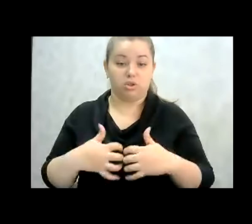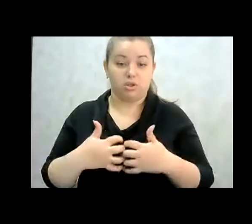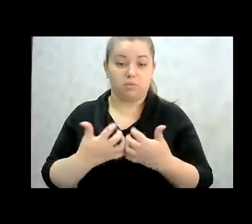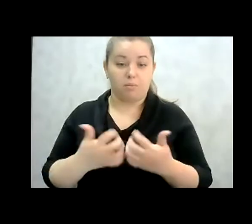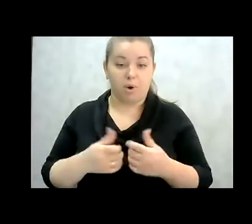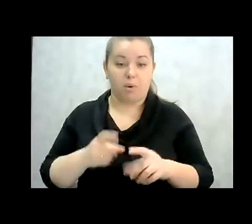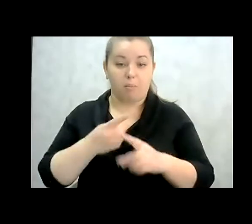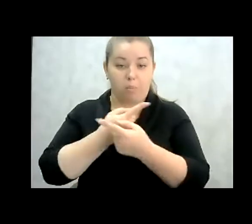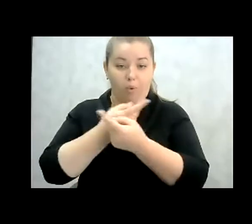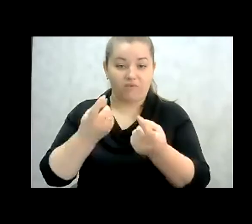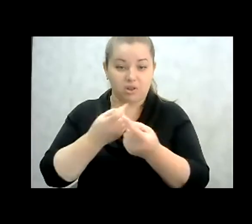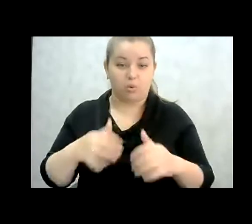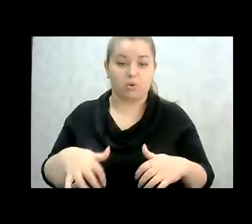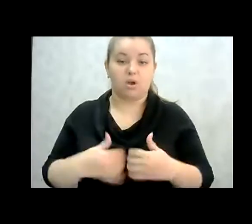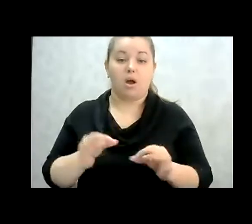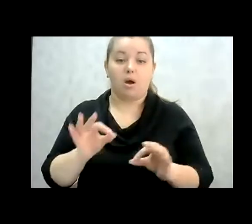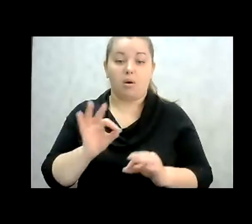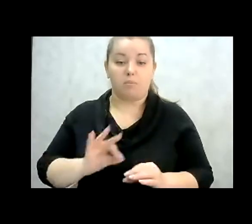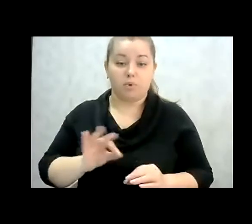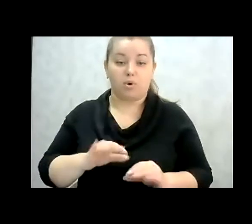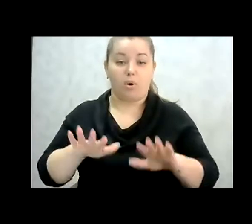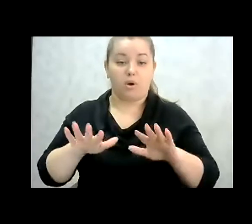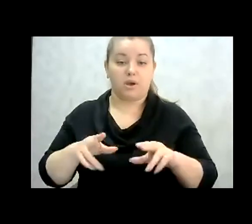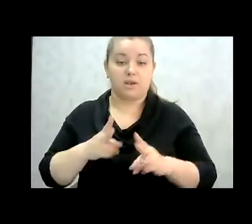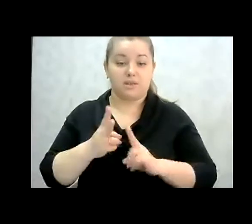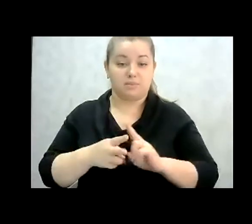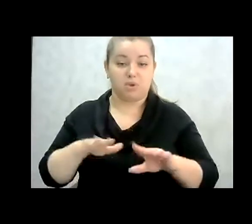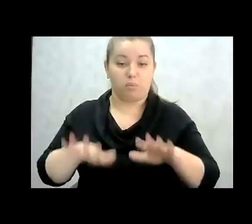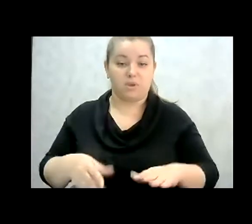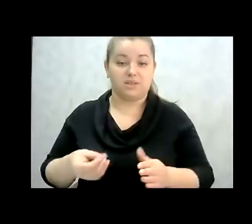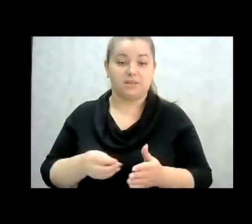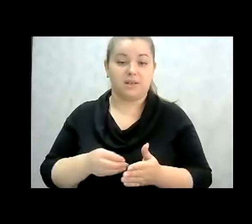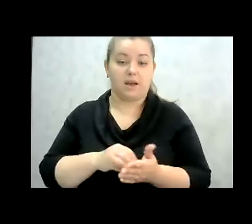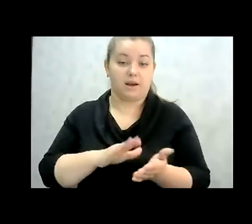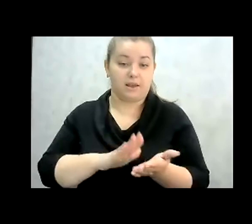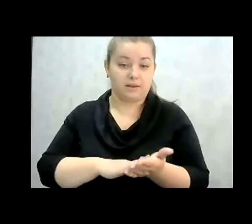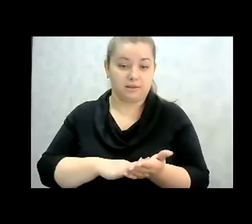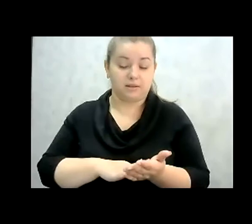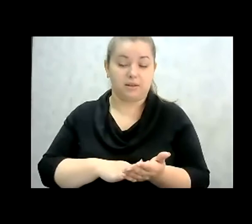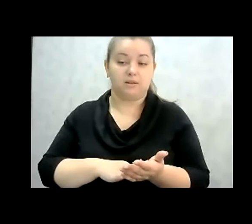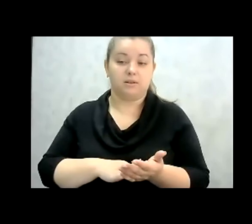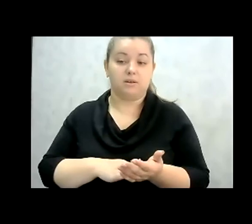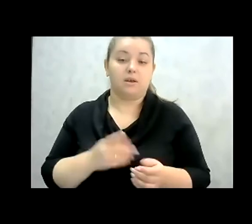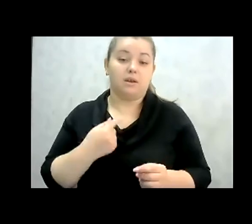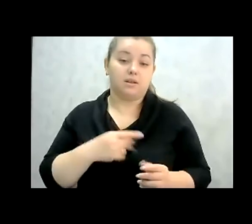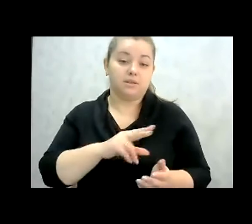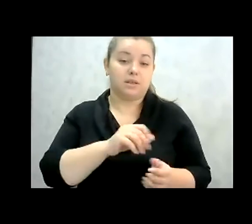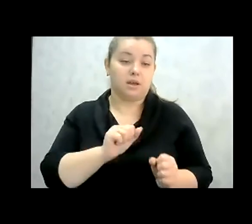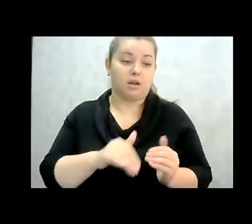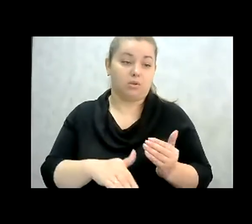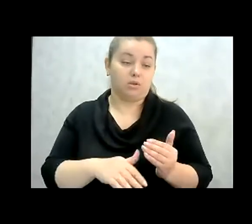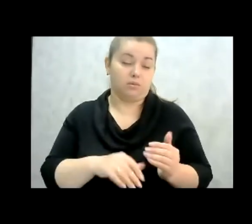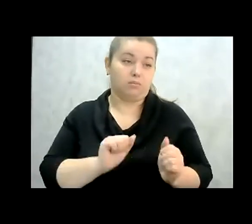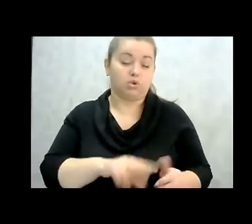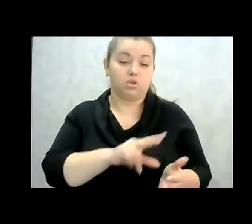ideas, including a simplified procedure of notification of the change of